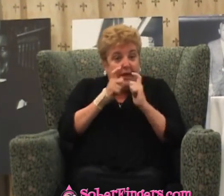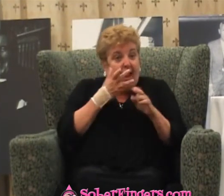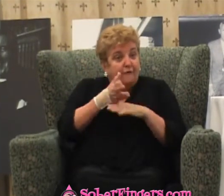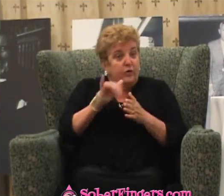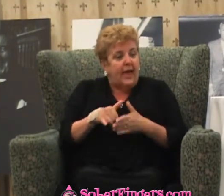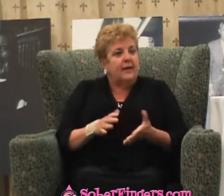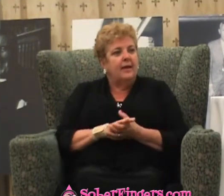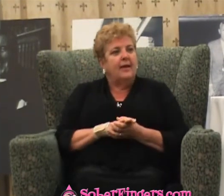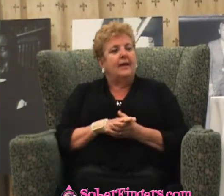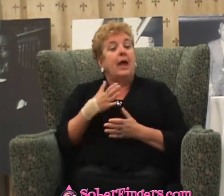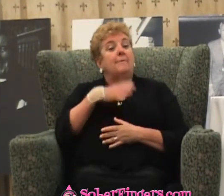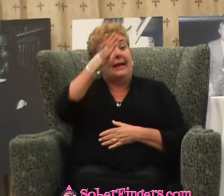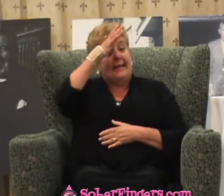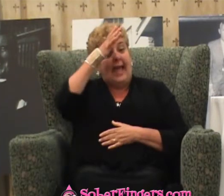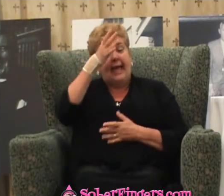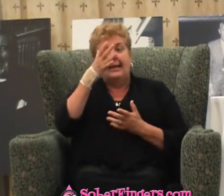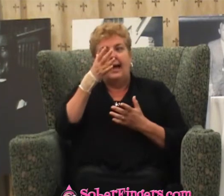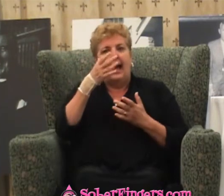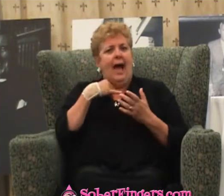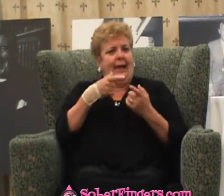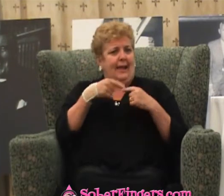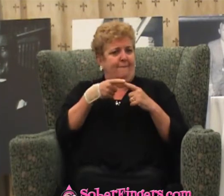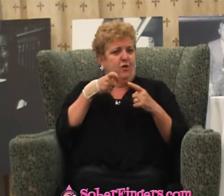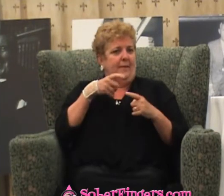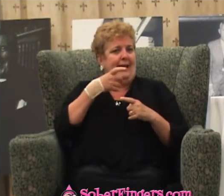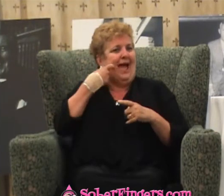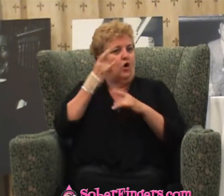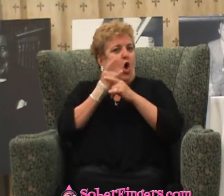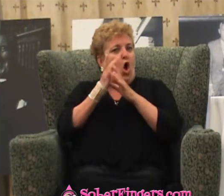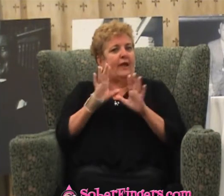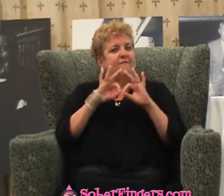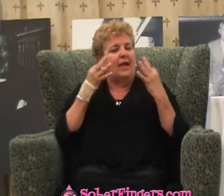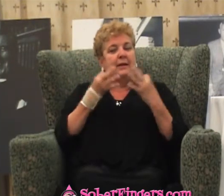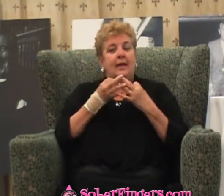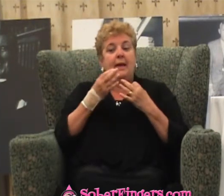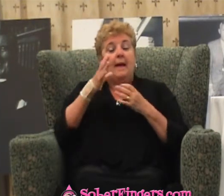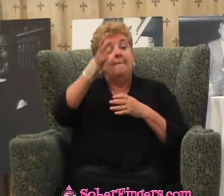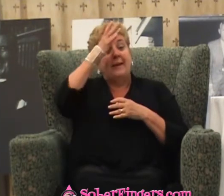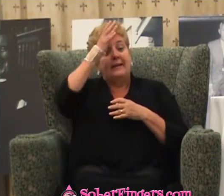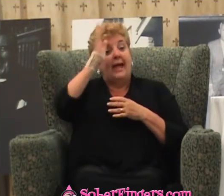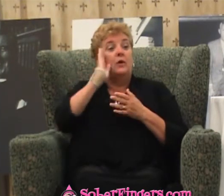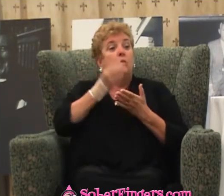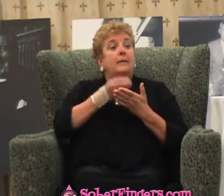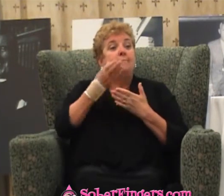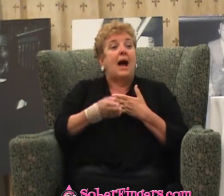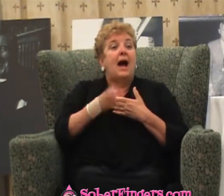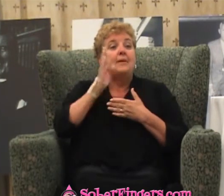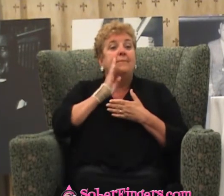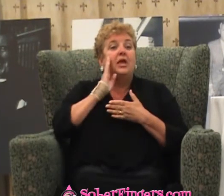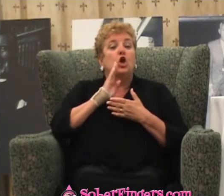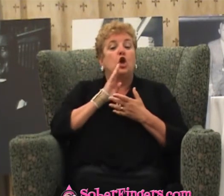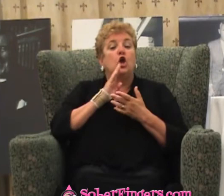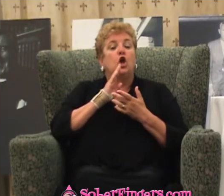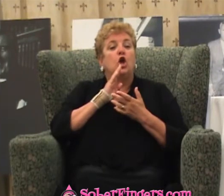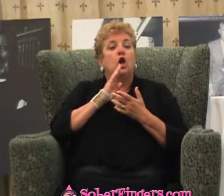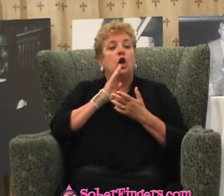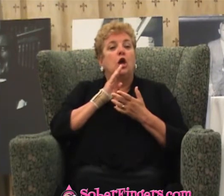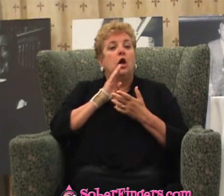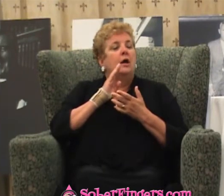My dad, I don't come from an alcoholic family. My dad's the kind of guy who would buy a six-pack of beer and drink one and go back to what he's doing. I